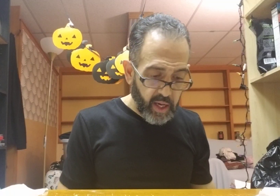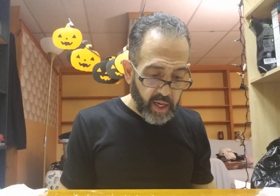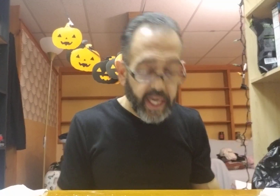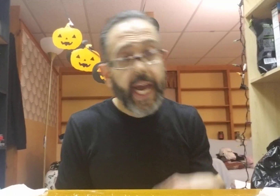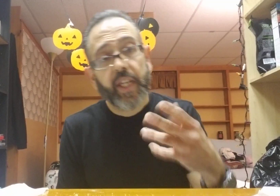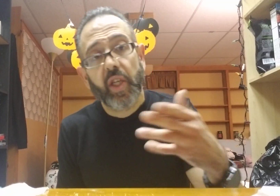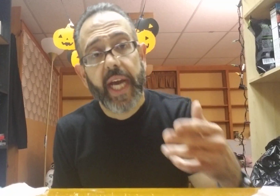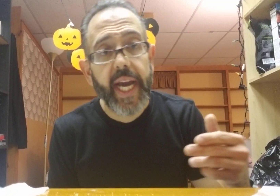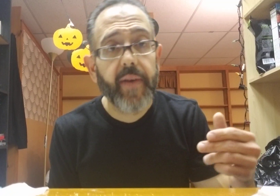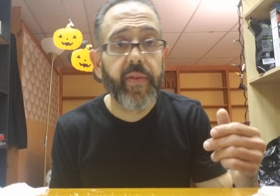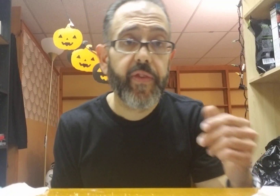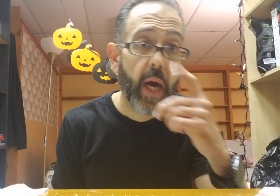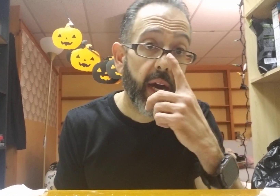And actually, I have a few